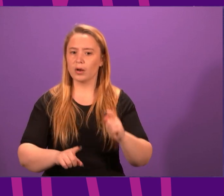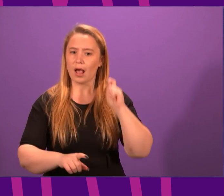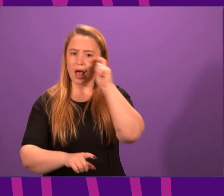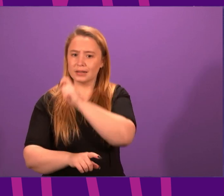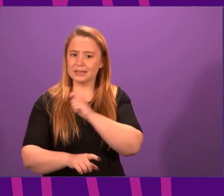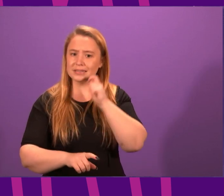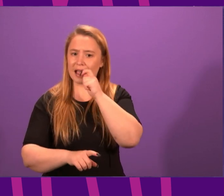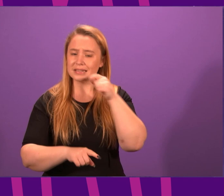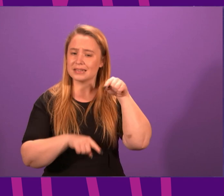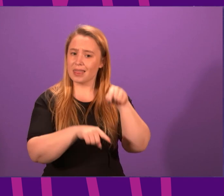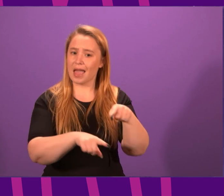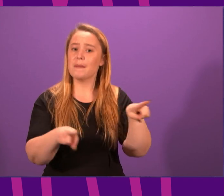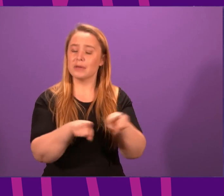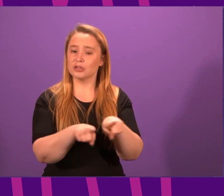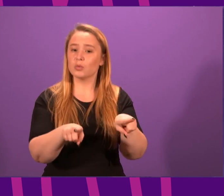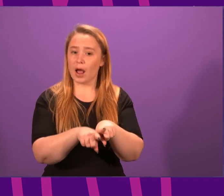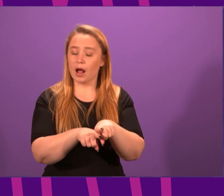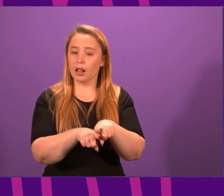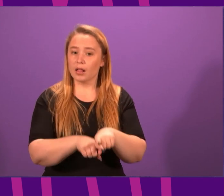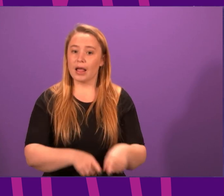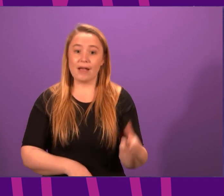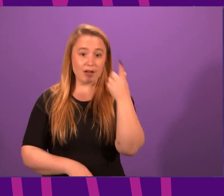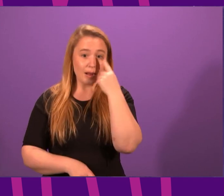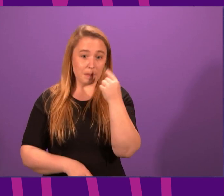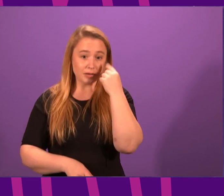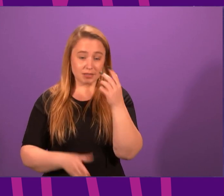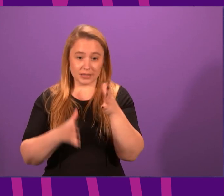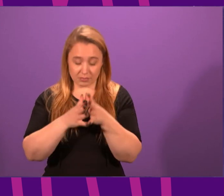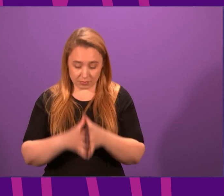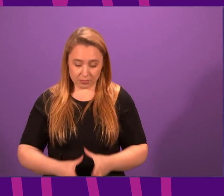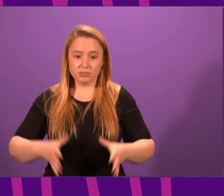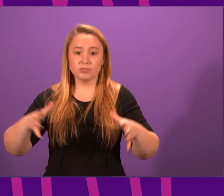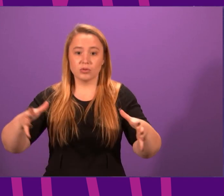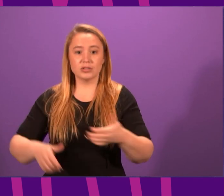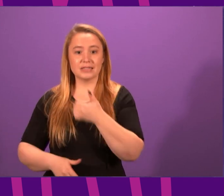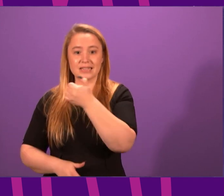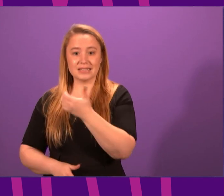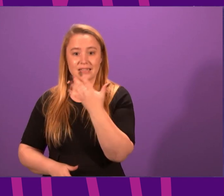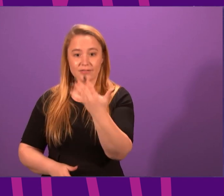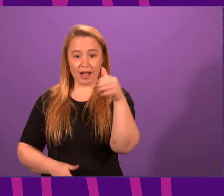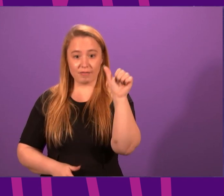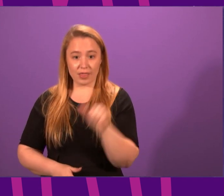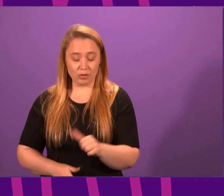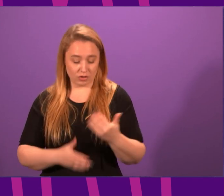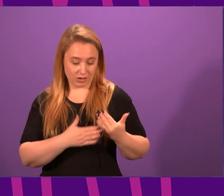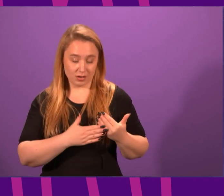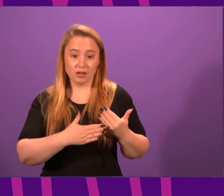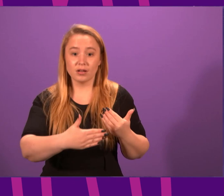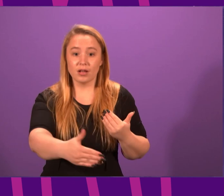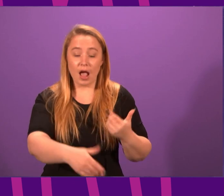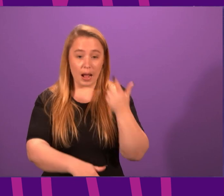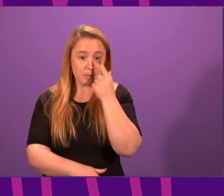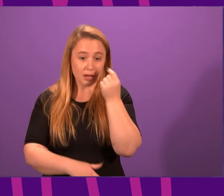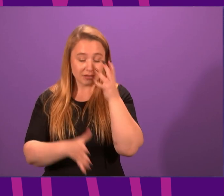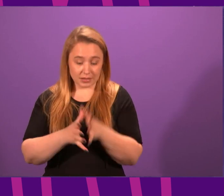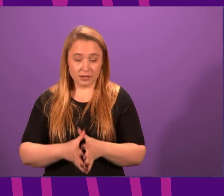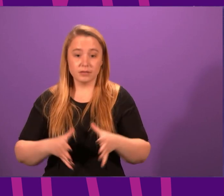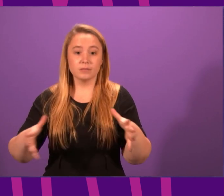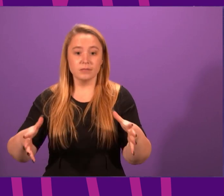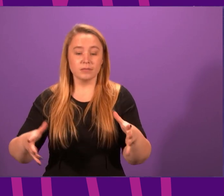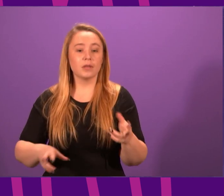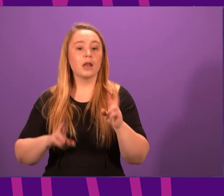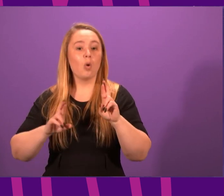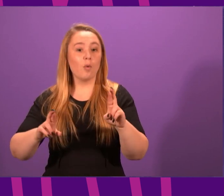as well. And as the capacity ramps up to 65,000 in the weeks ahead, then hopefully some of